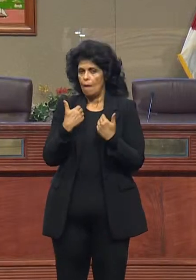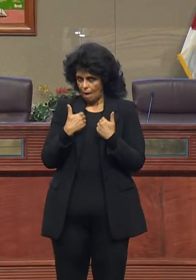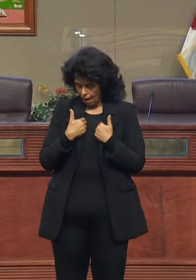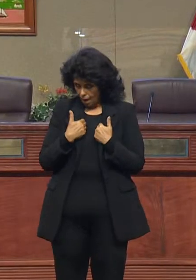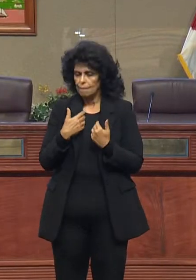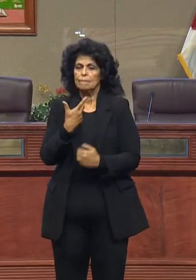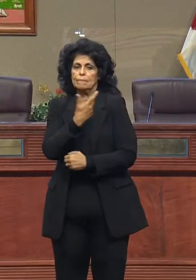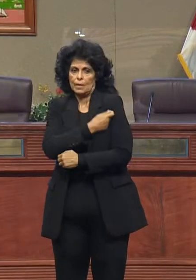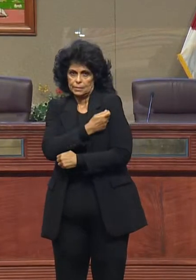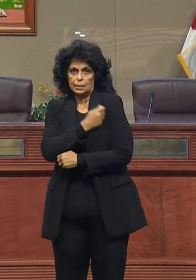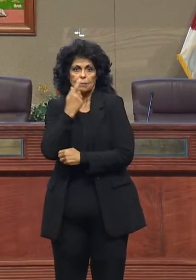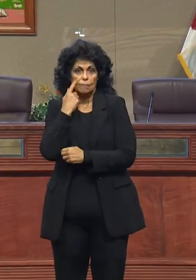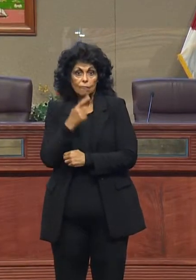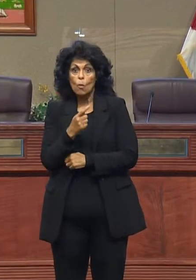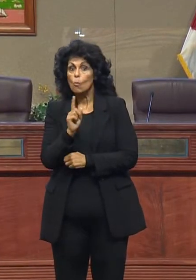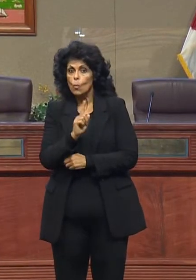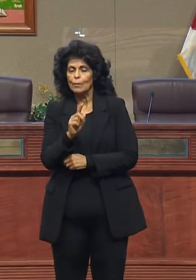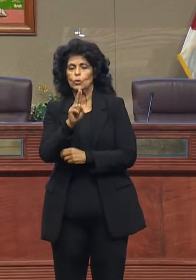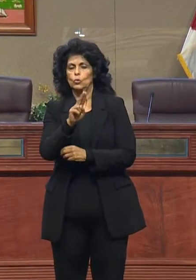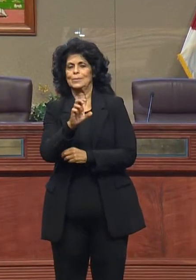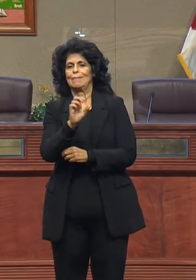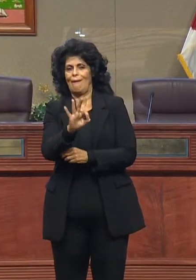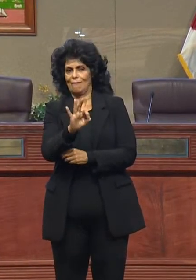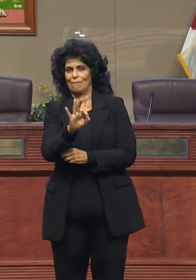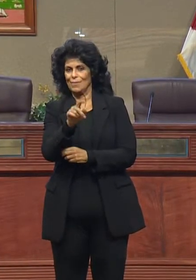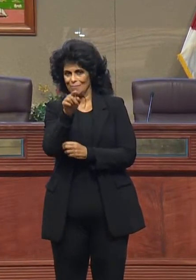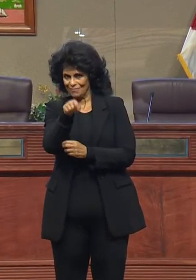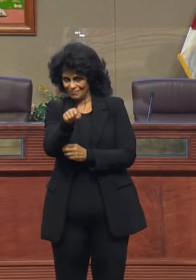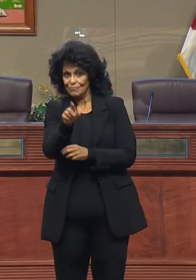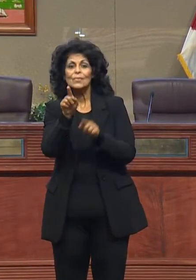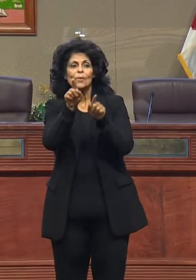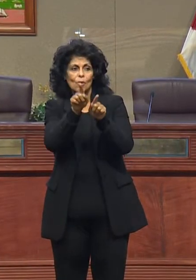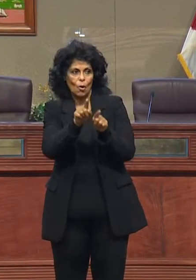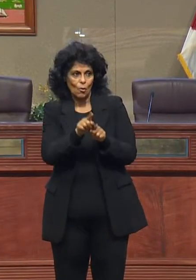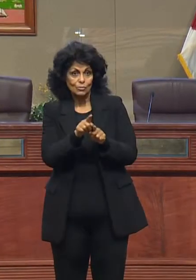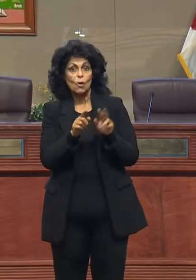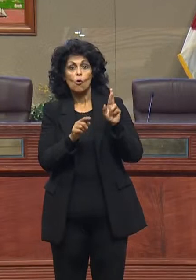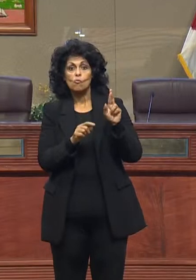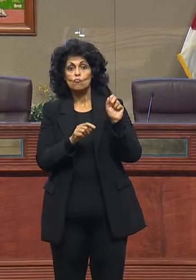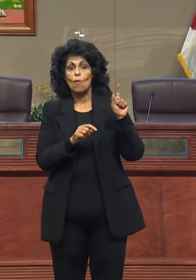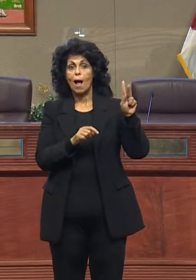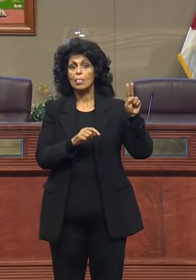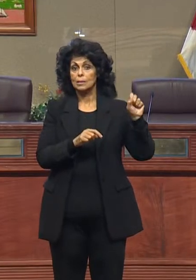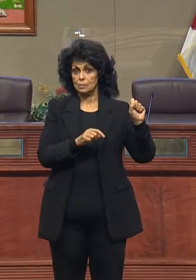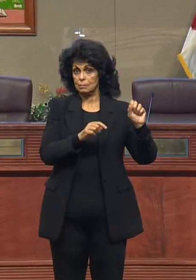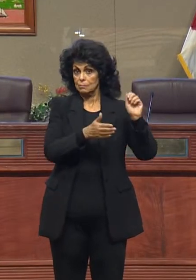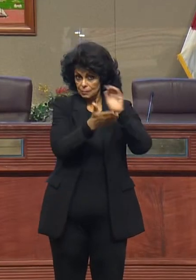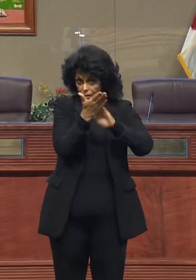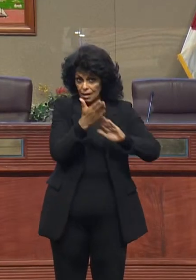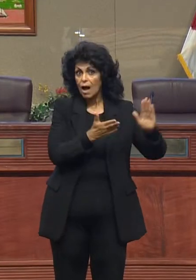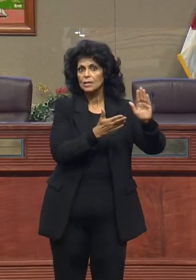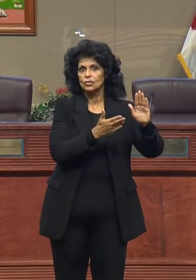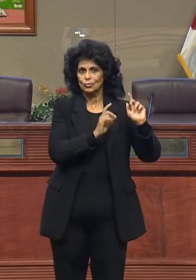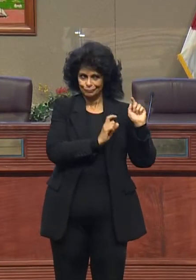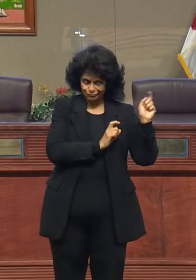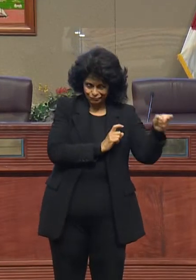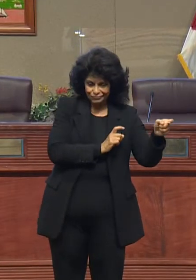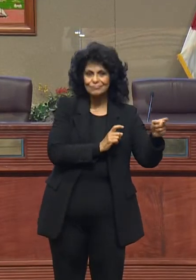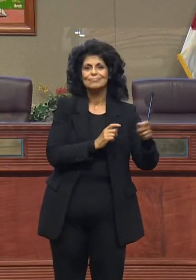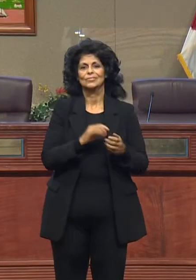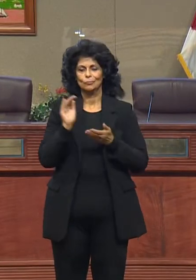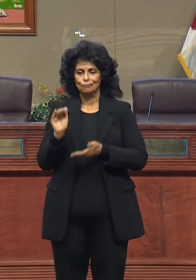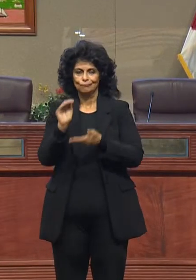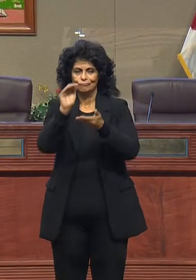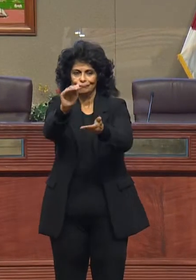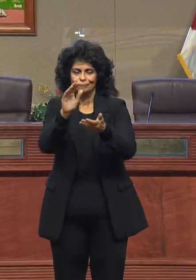UCF institution as well as Rollins College for their students.